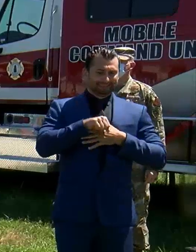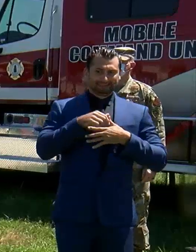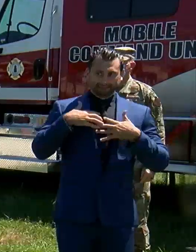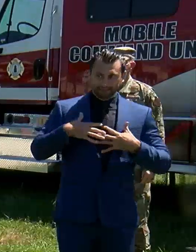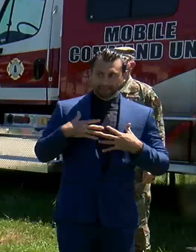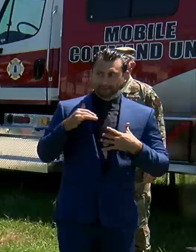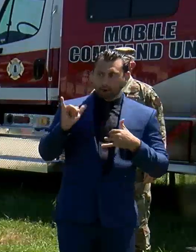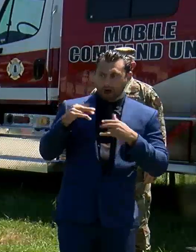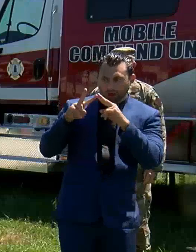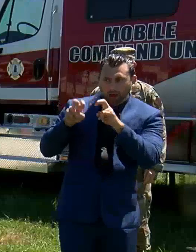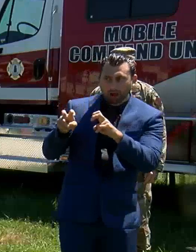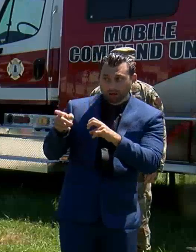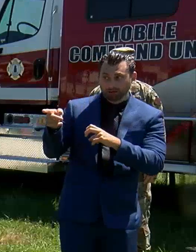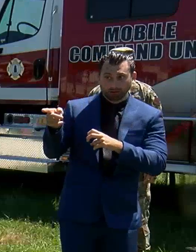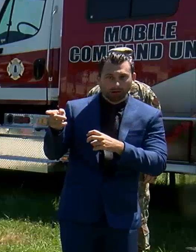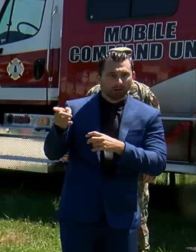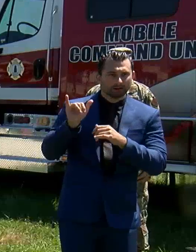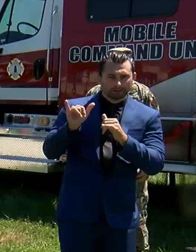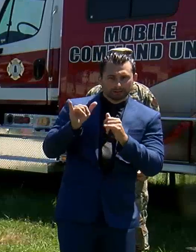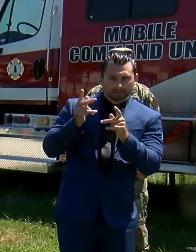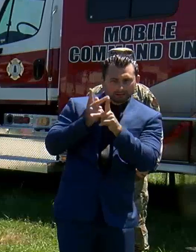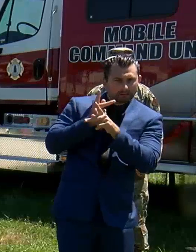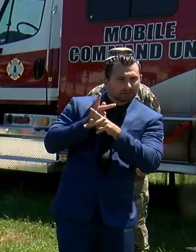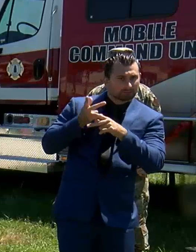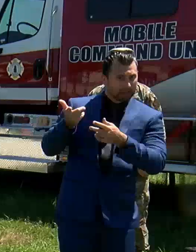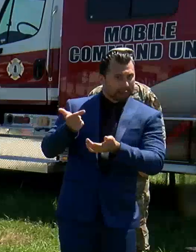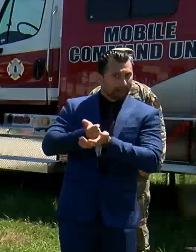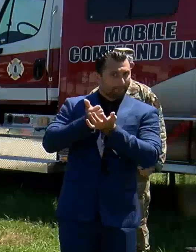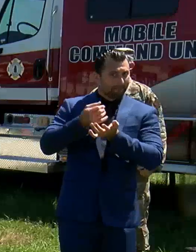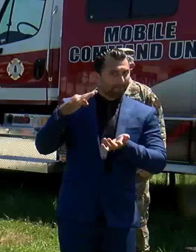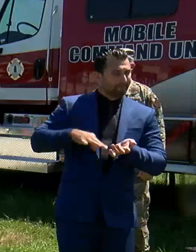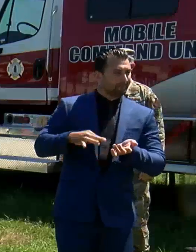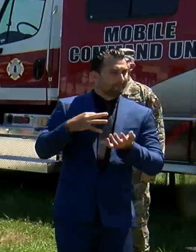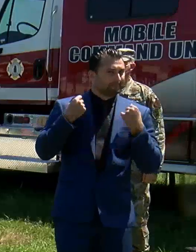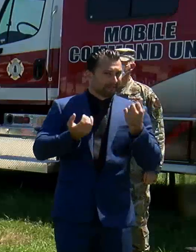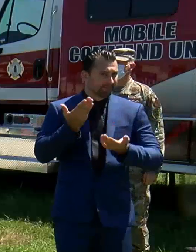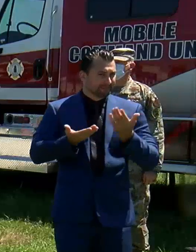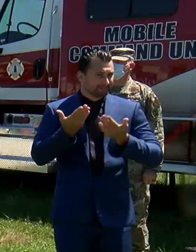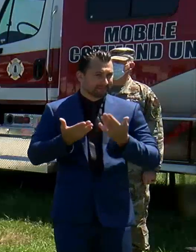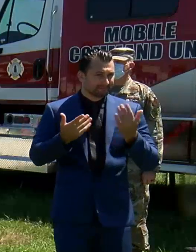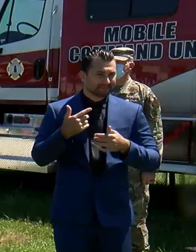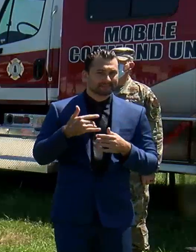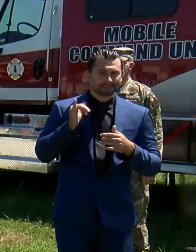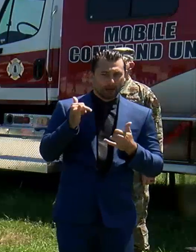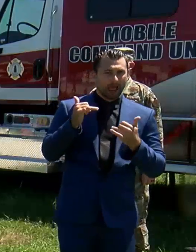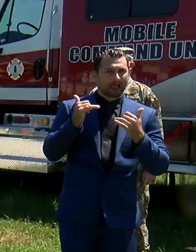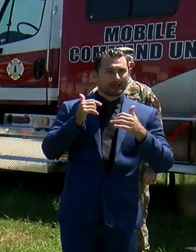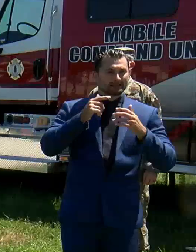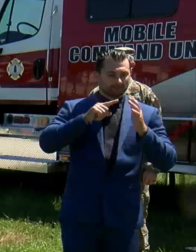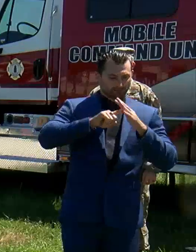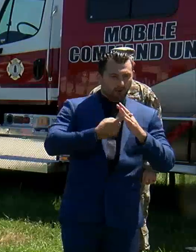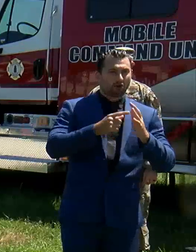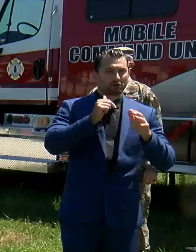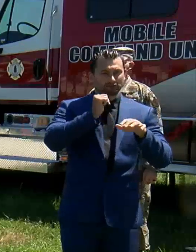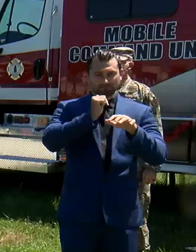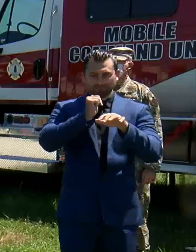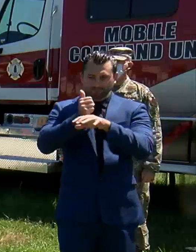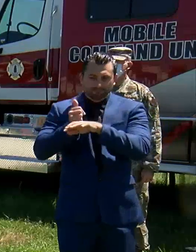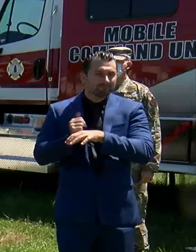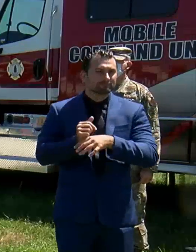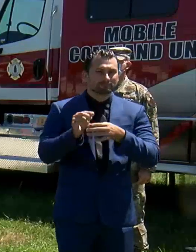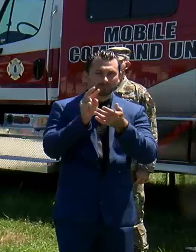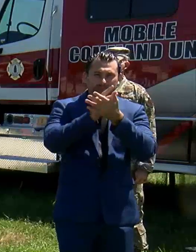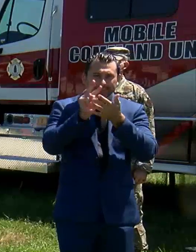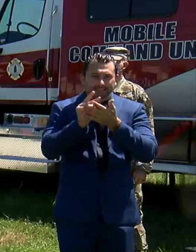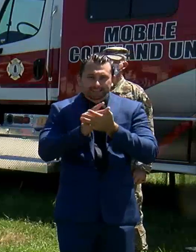of the cases we're starting to learn, or we've actually probably figured this for many weeks, the vast majority of cases appear